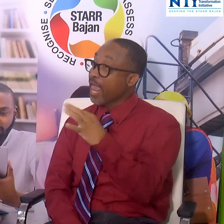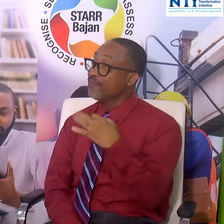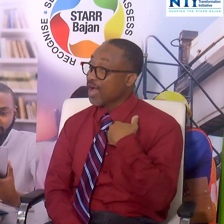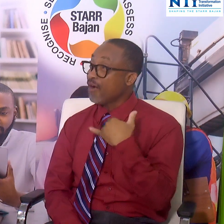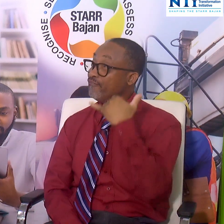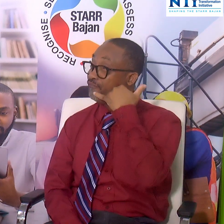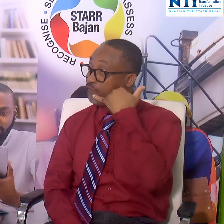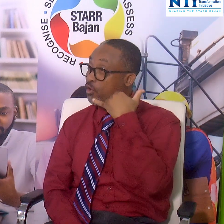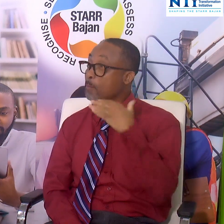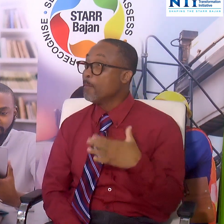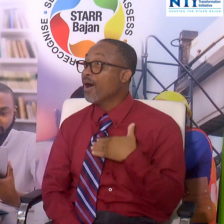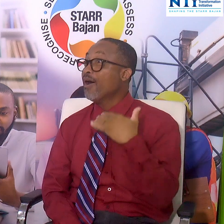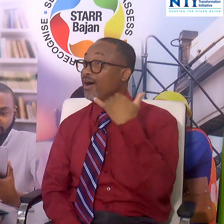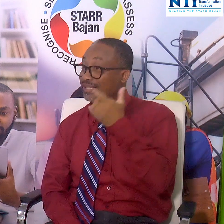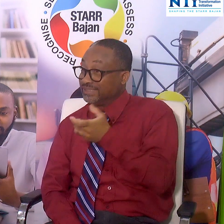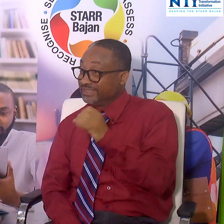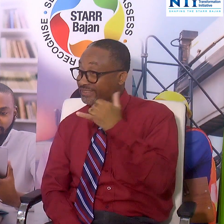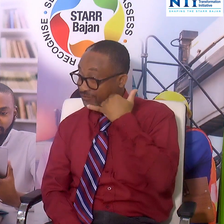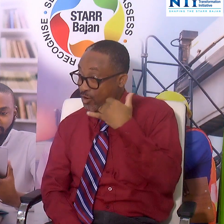so caught up in that. But